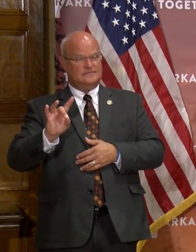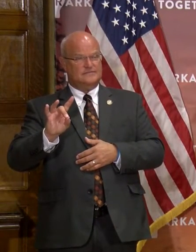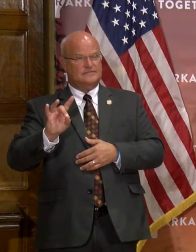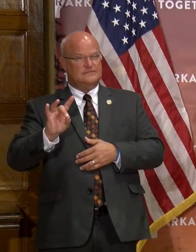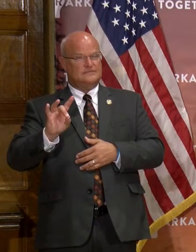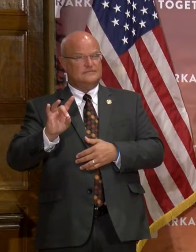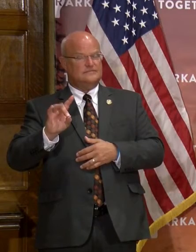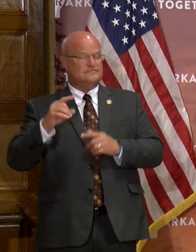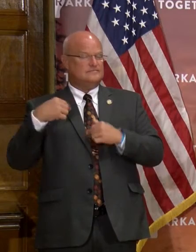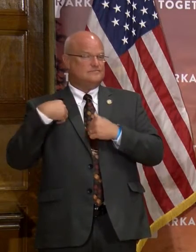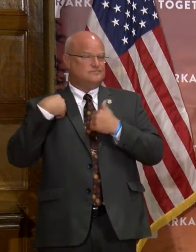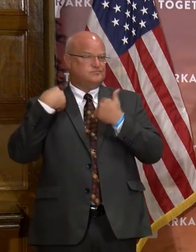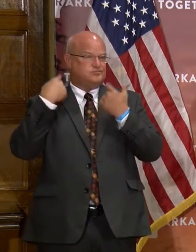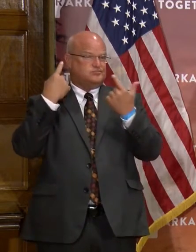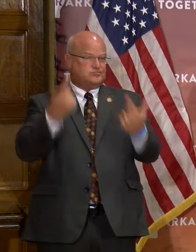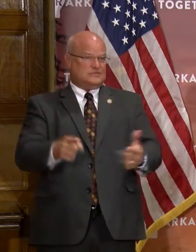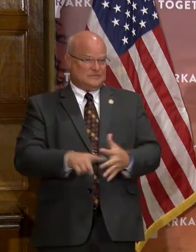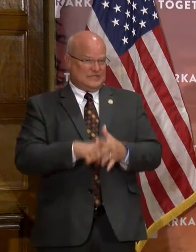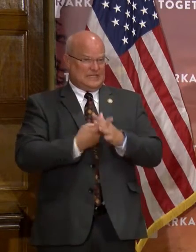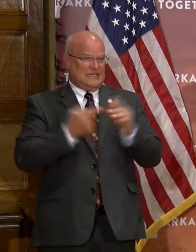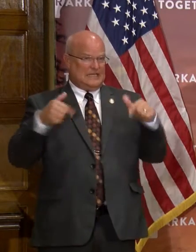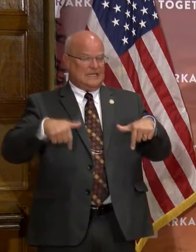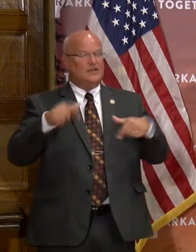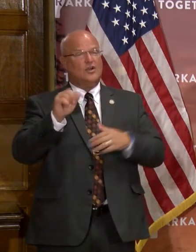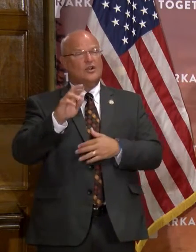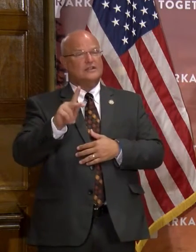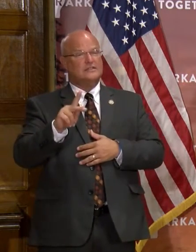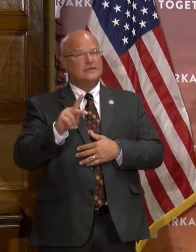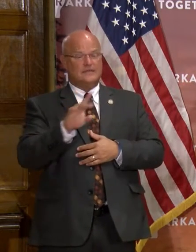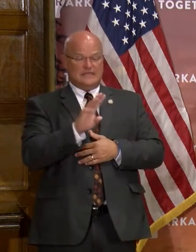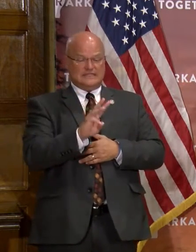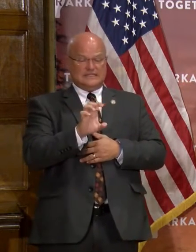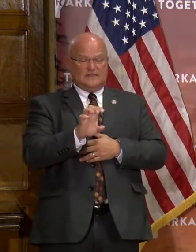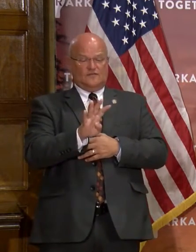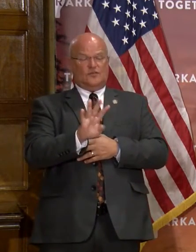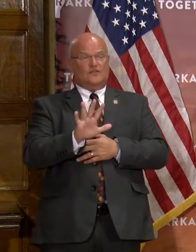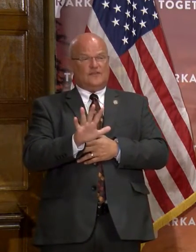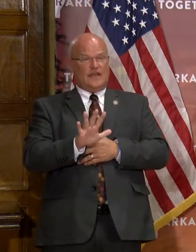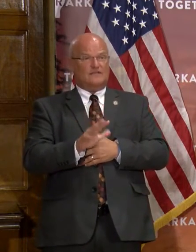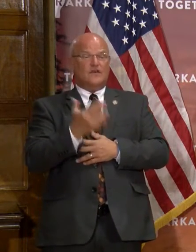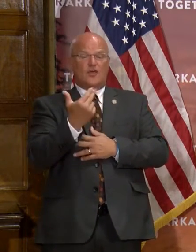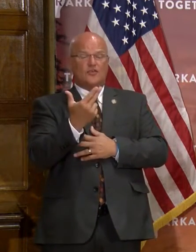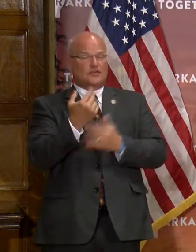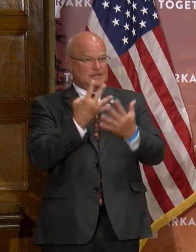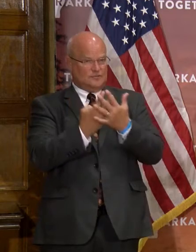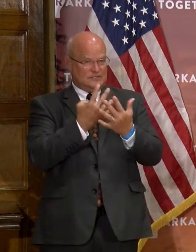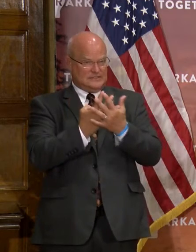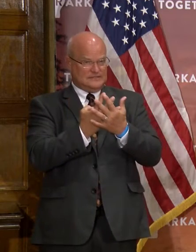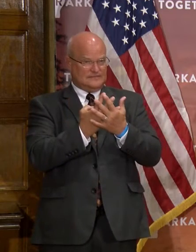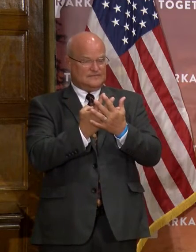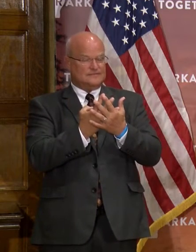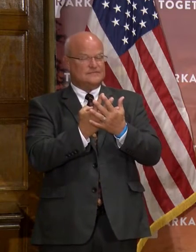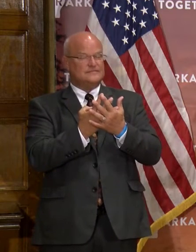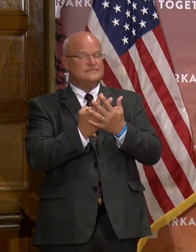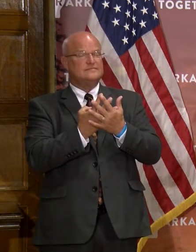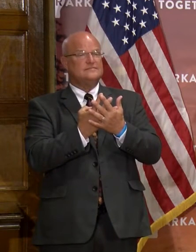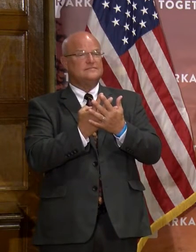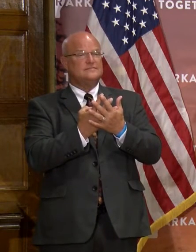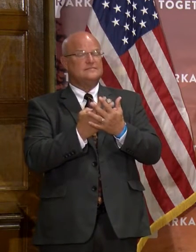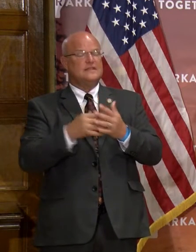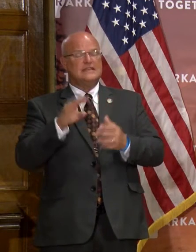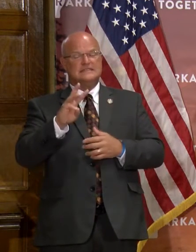cumulative cases here in the state of Arkansas. Of the 645, 13 of them are in correctional facilities,